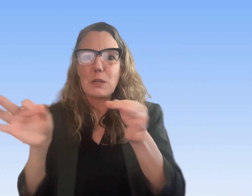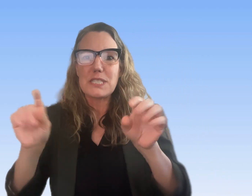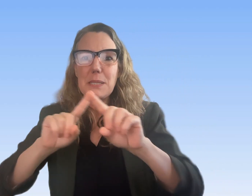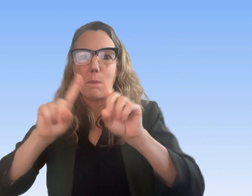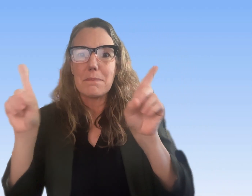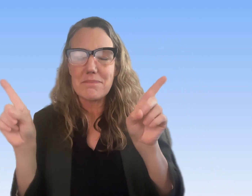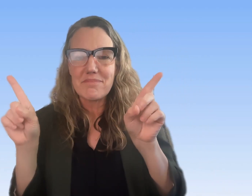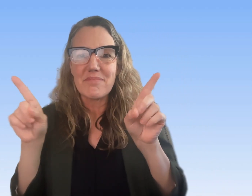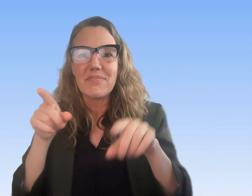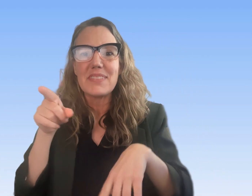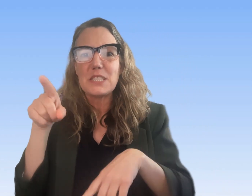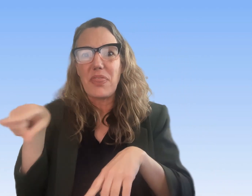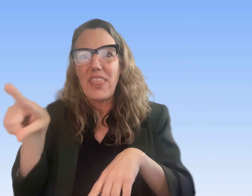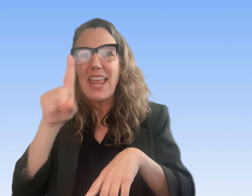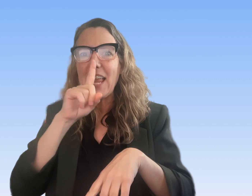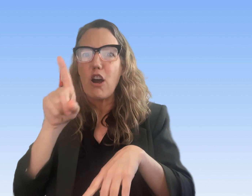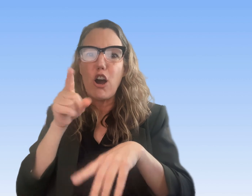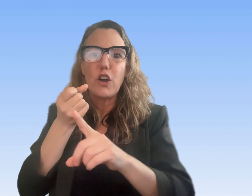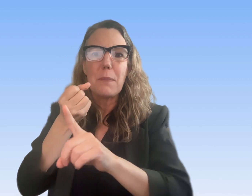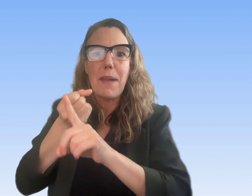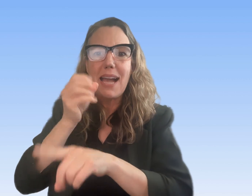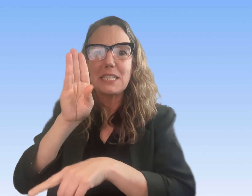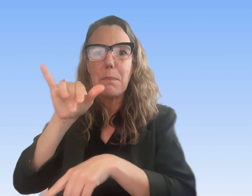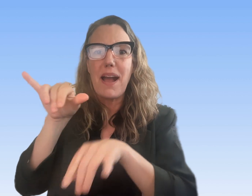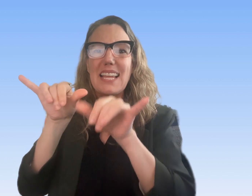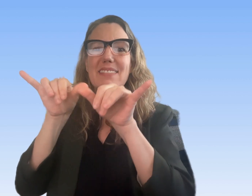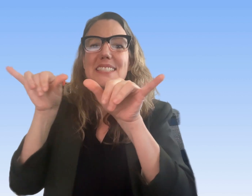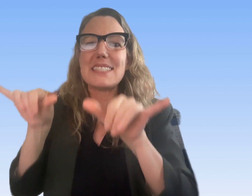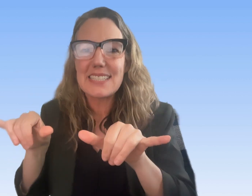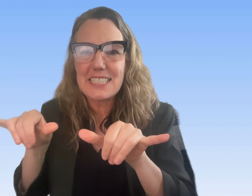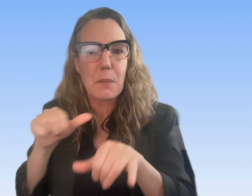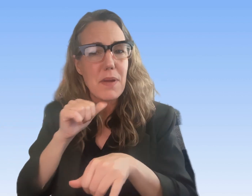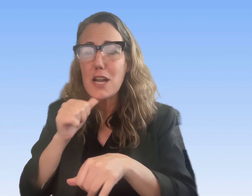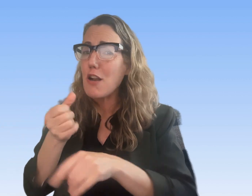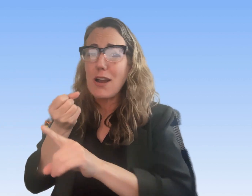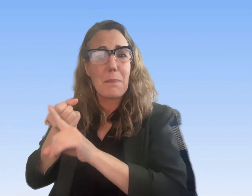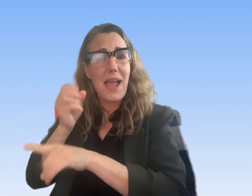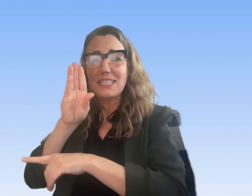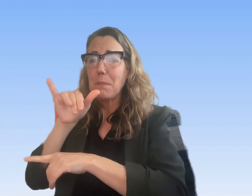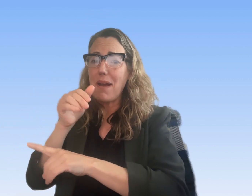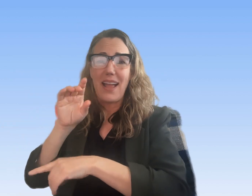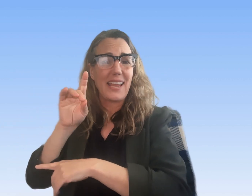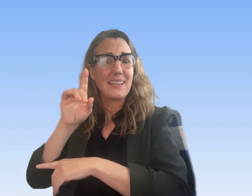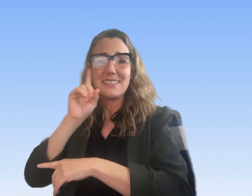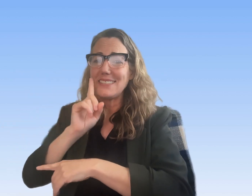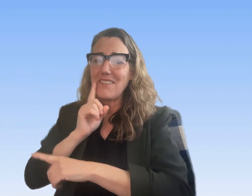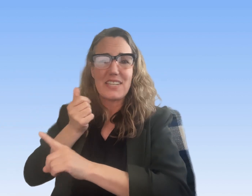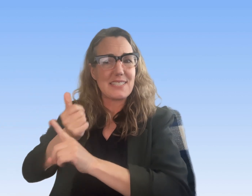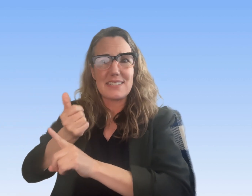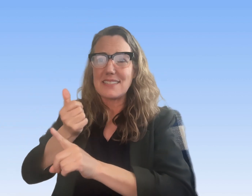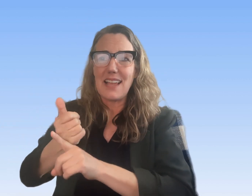illusions, they are impacted by the system, not impacted by deafness